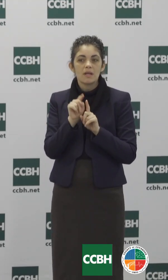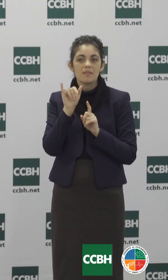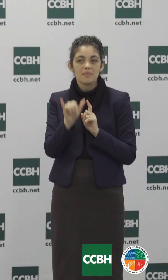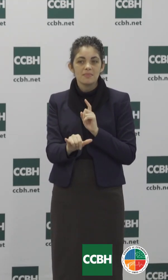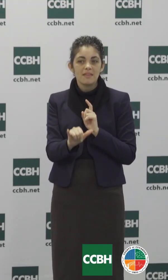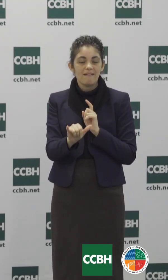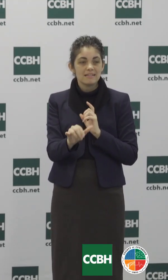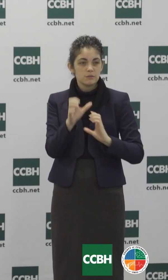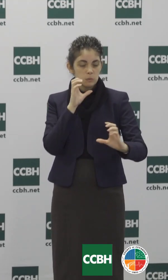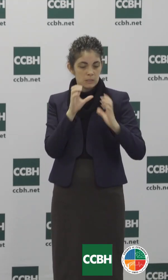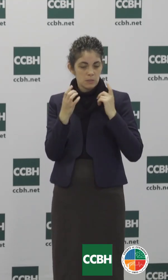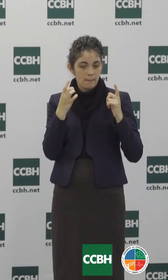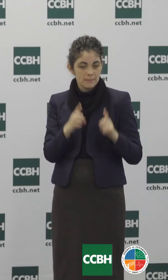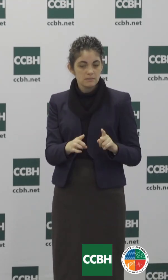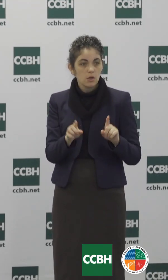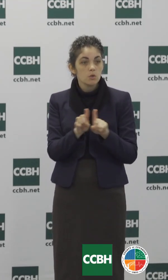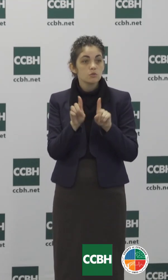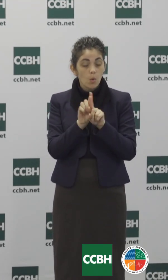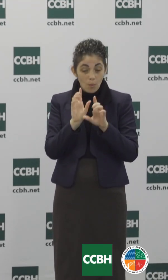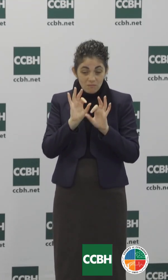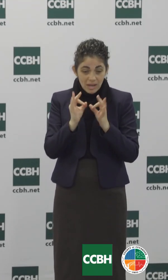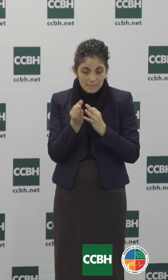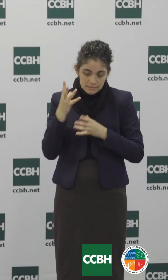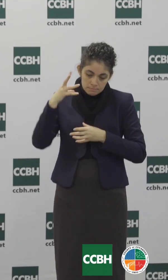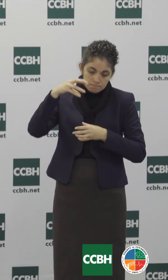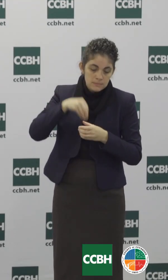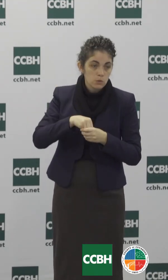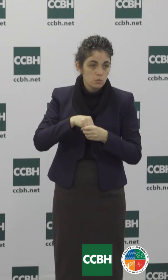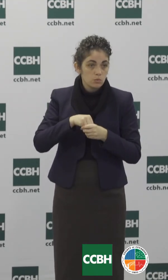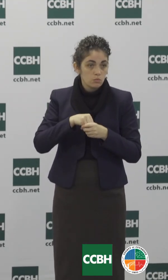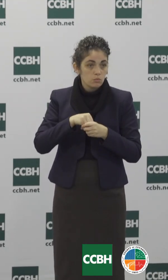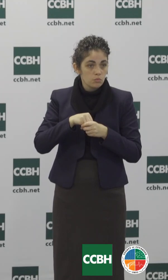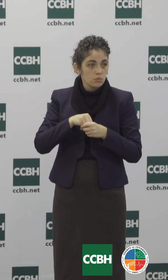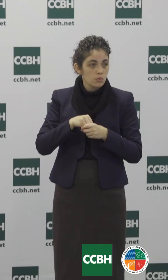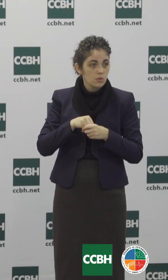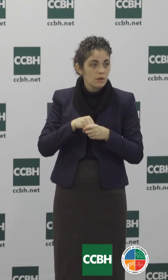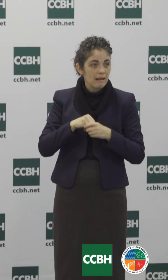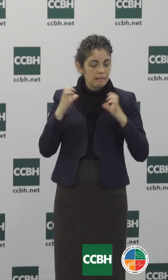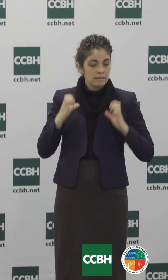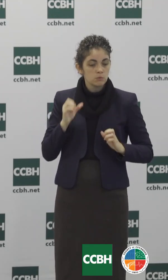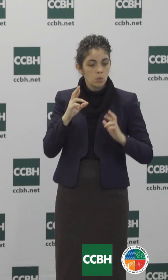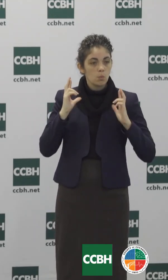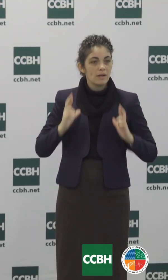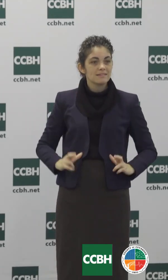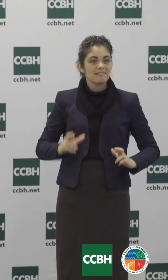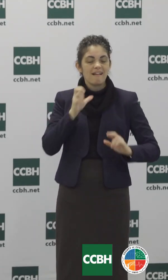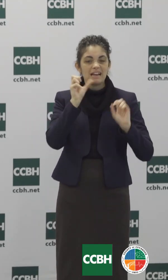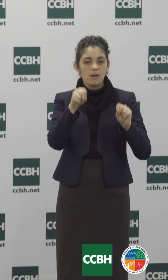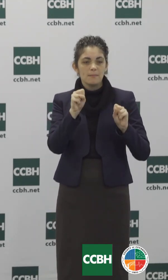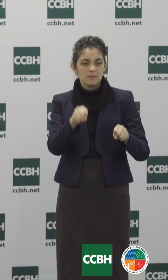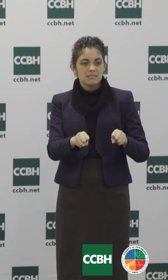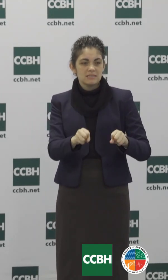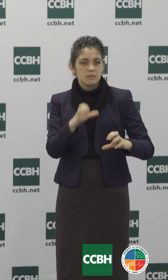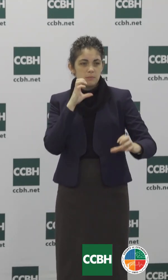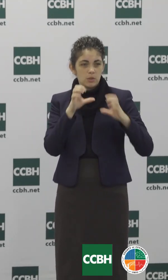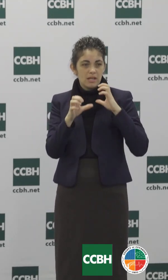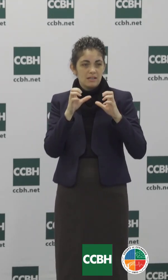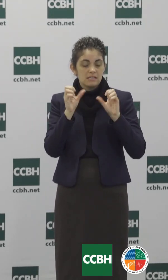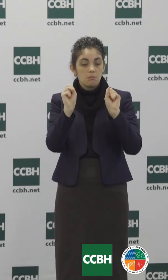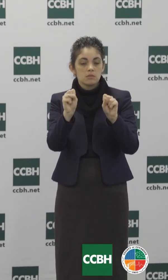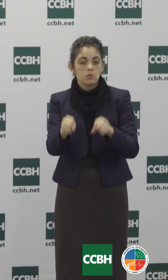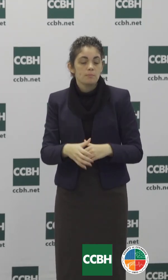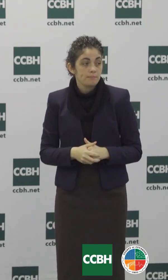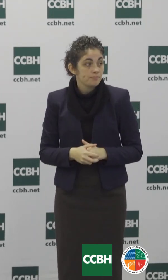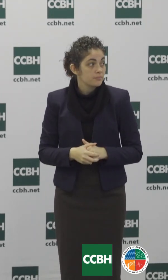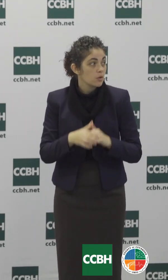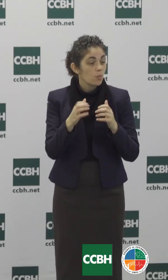and client communication is also about families when those clients or residents are maybe not able to articulate as much as they could. So